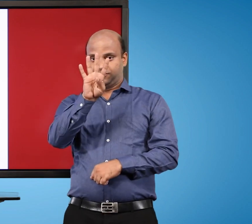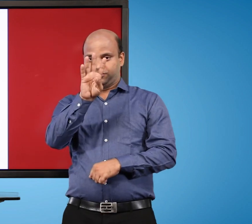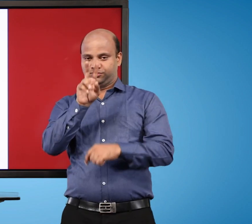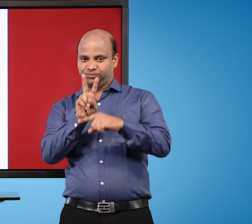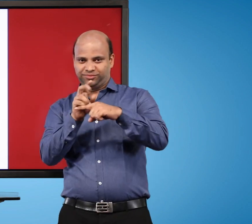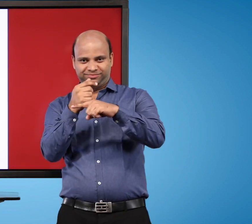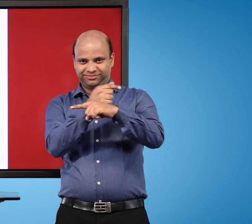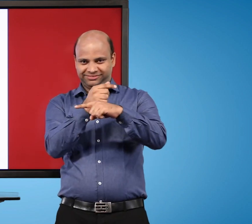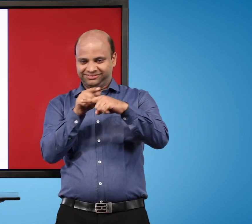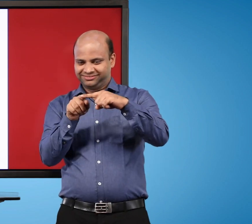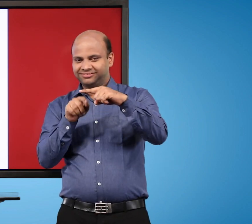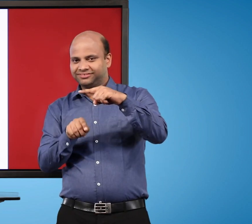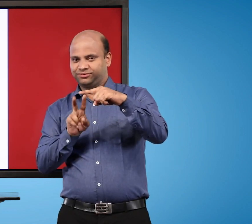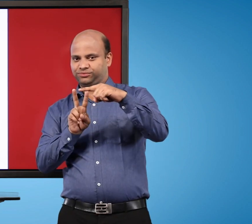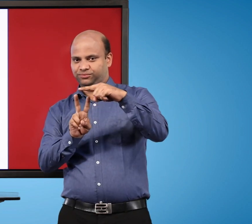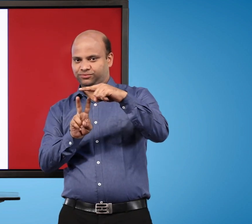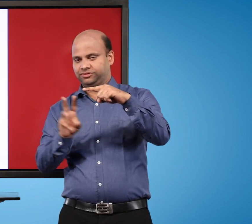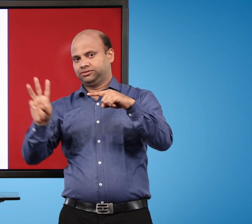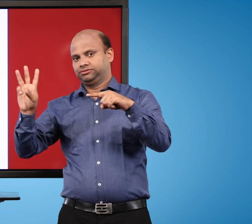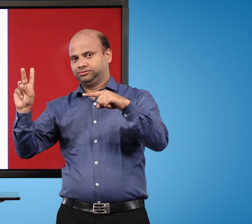Minus 2 is equal to 2, 3.